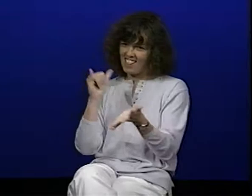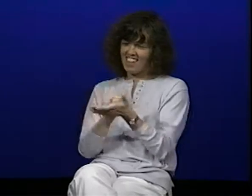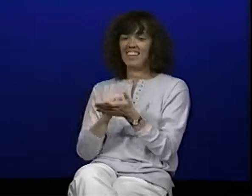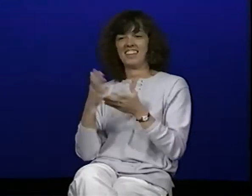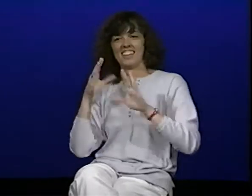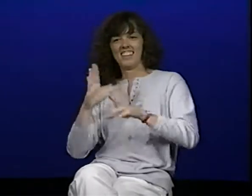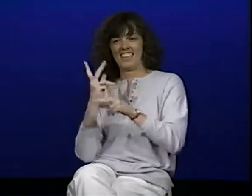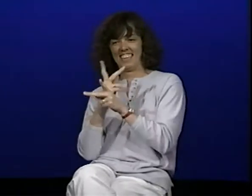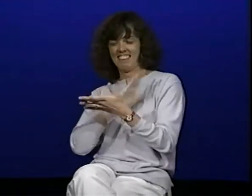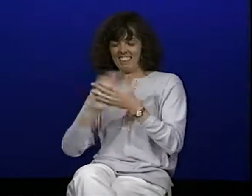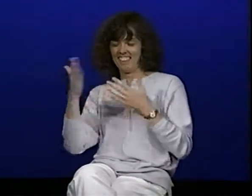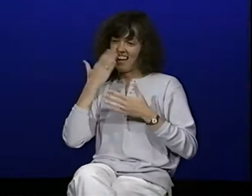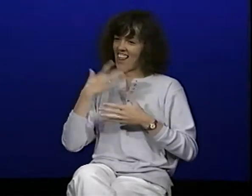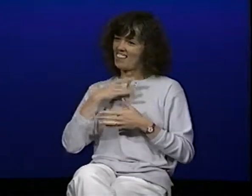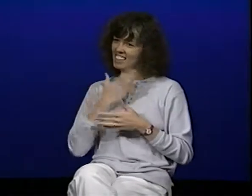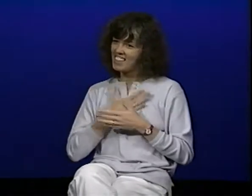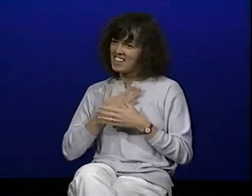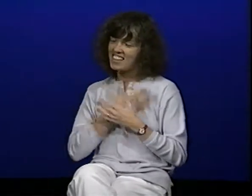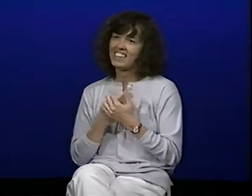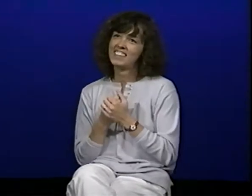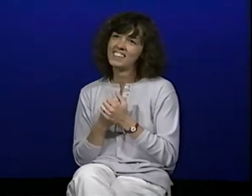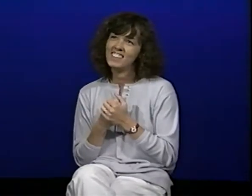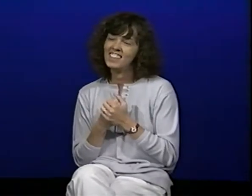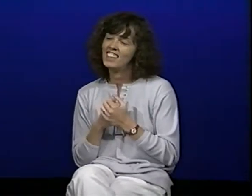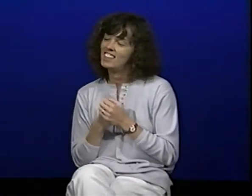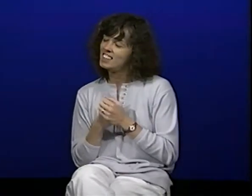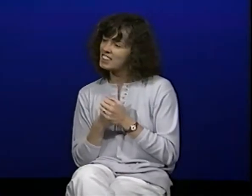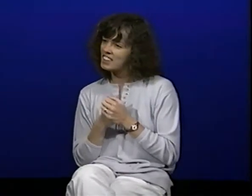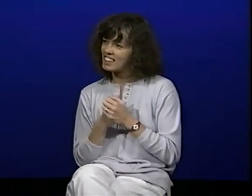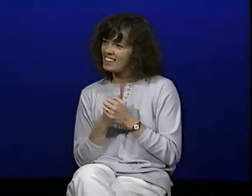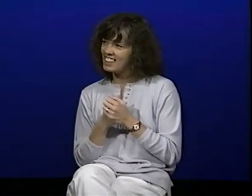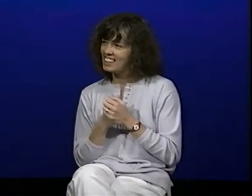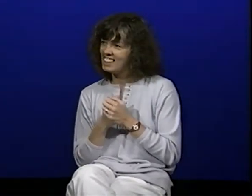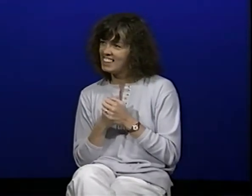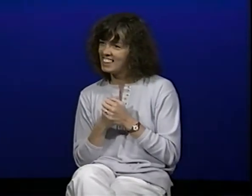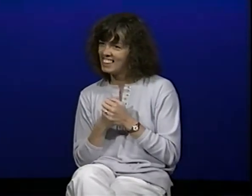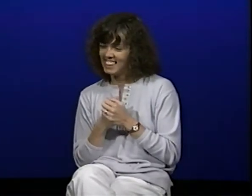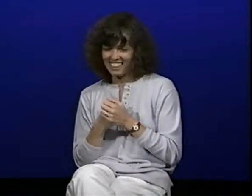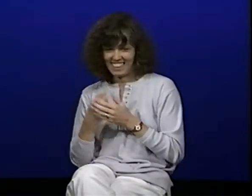friends come in, because there will be no bad odors. I really enjoy this myself.